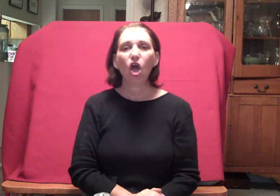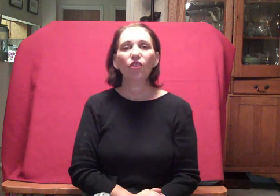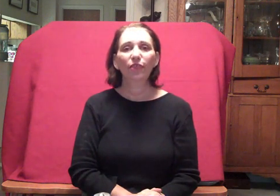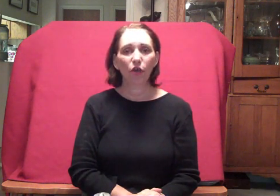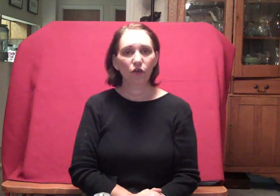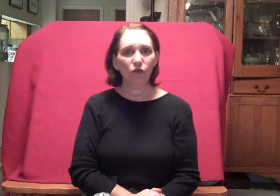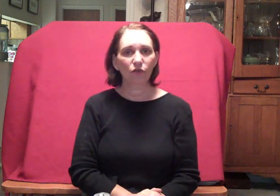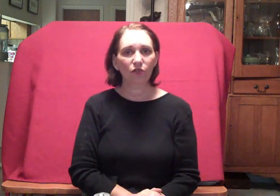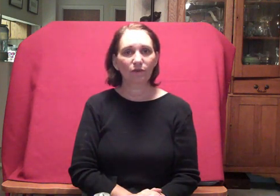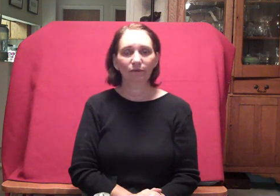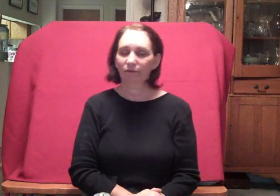Those.